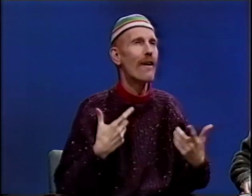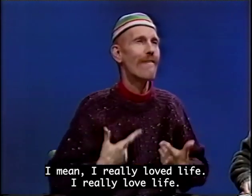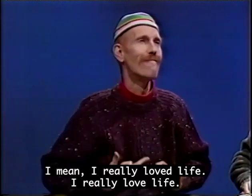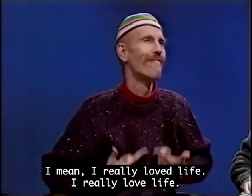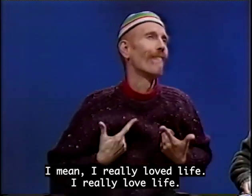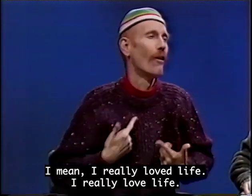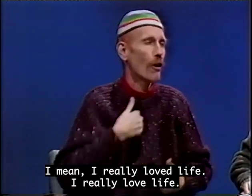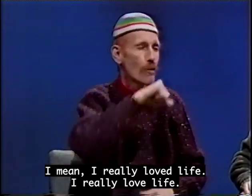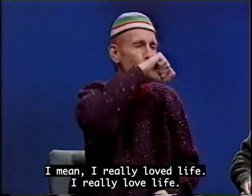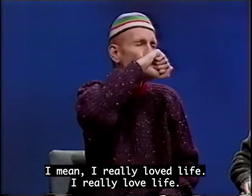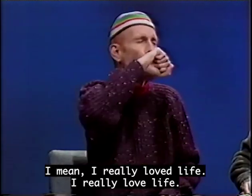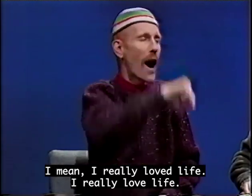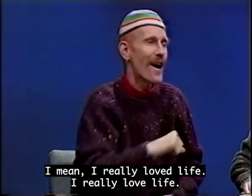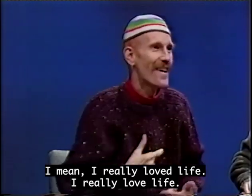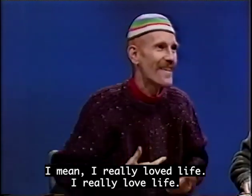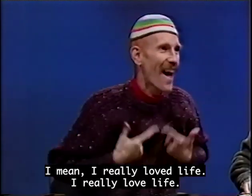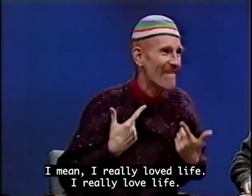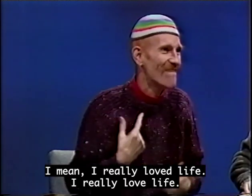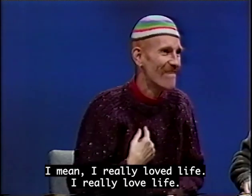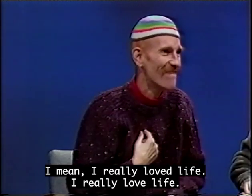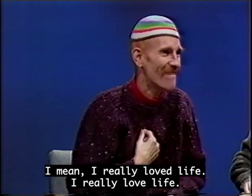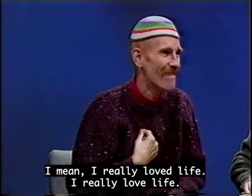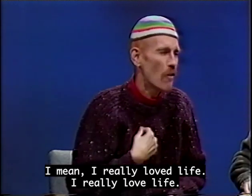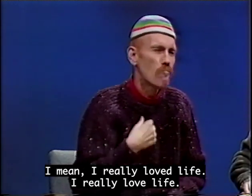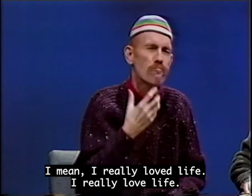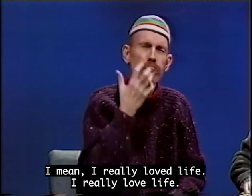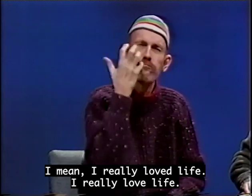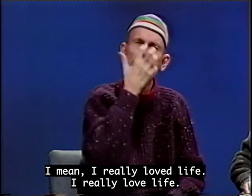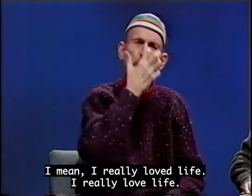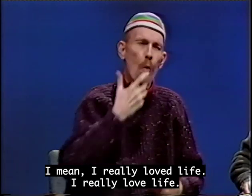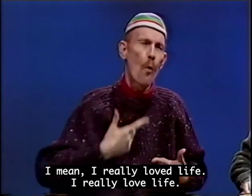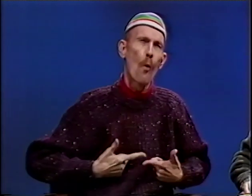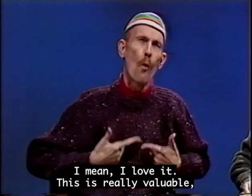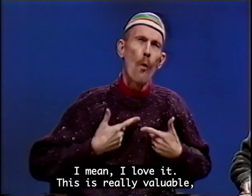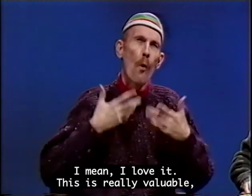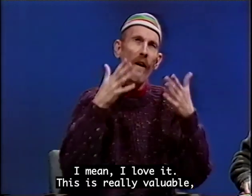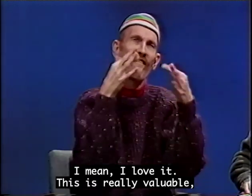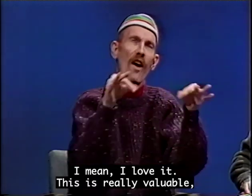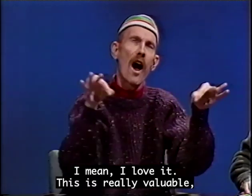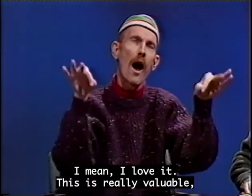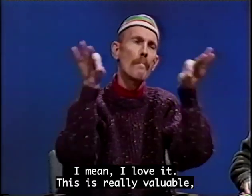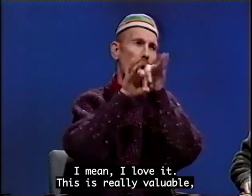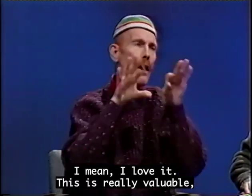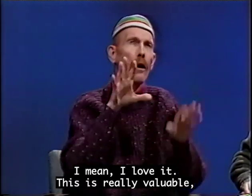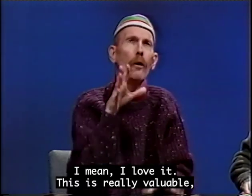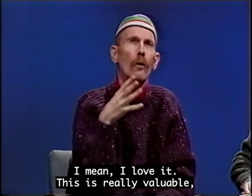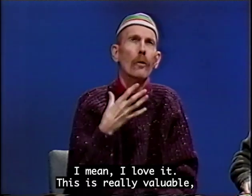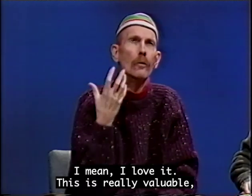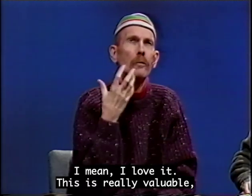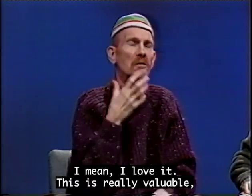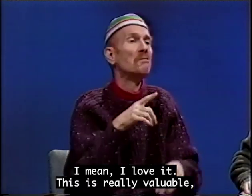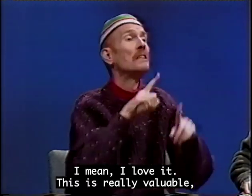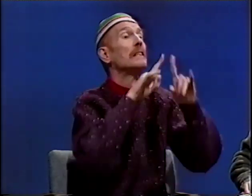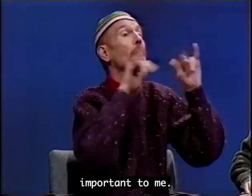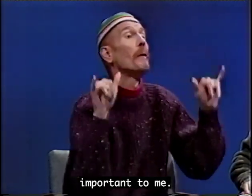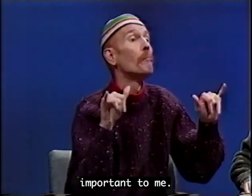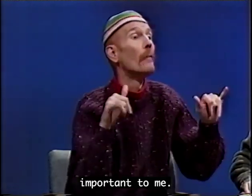mean, I really loved life. I really love life. I mean, I love it. This is really valuable, important